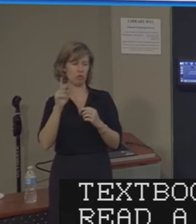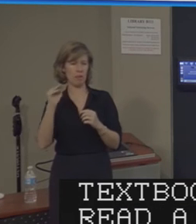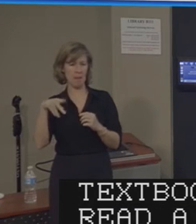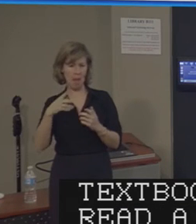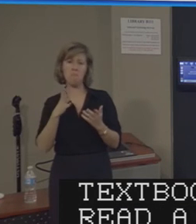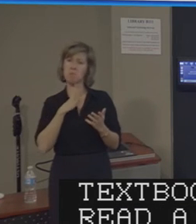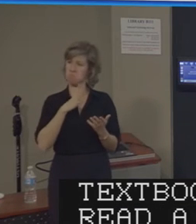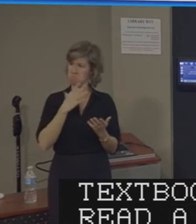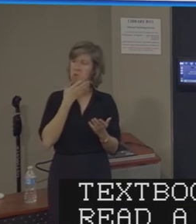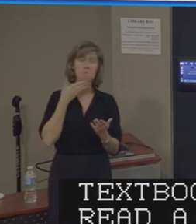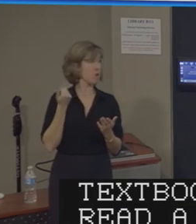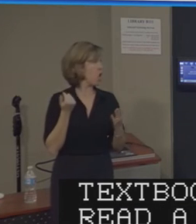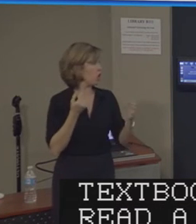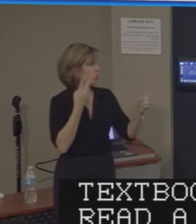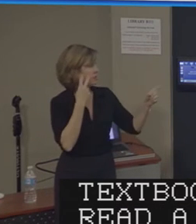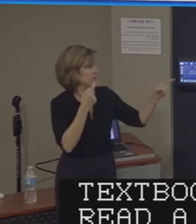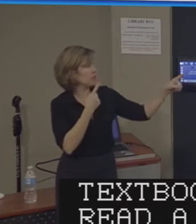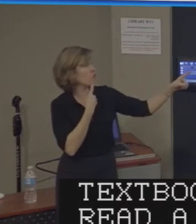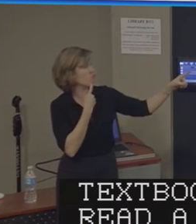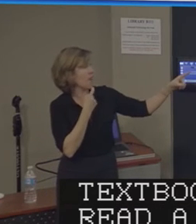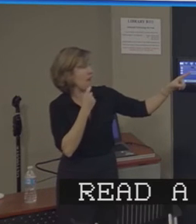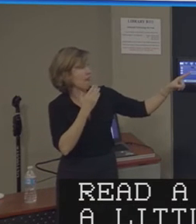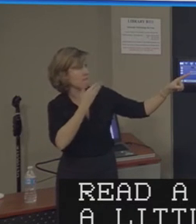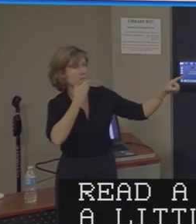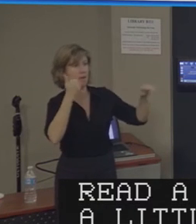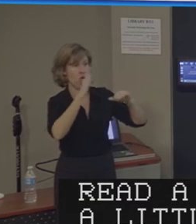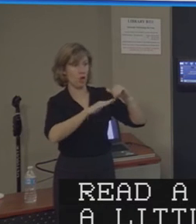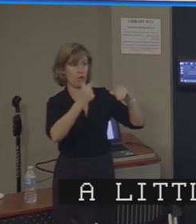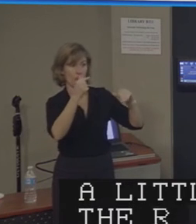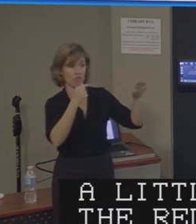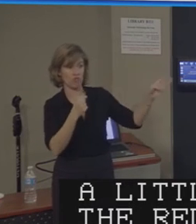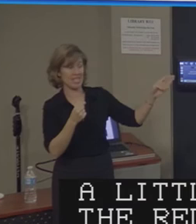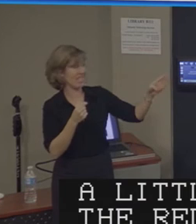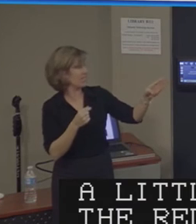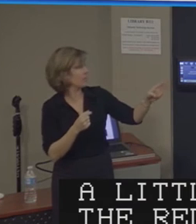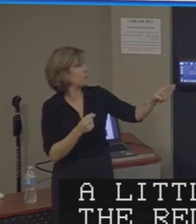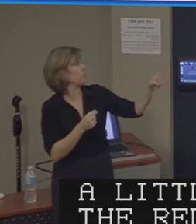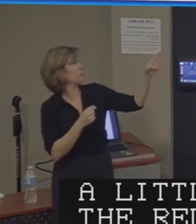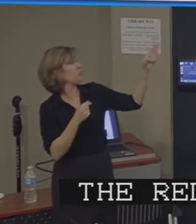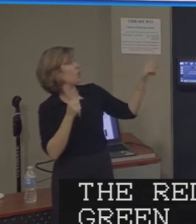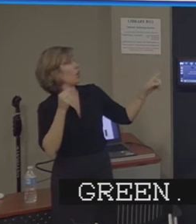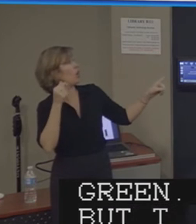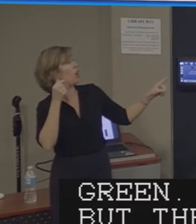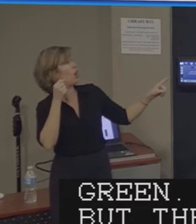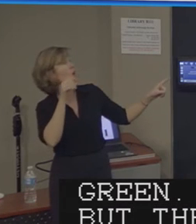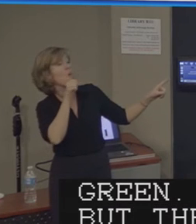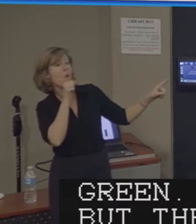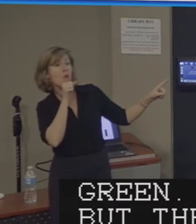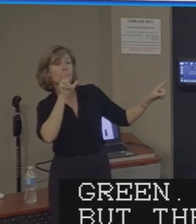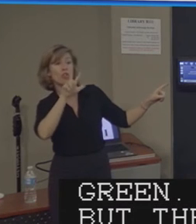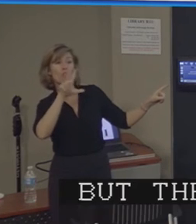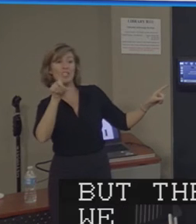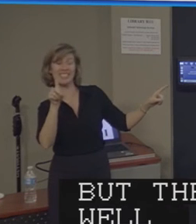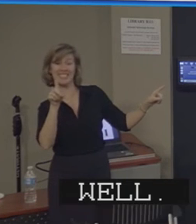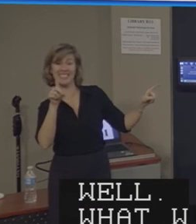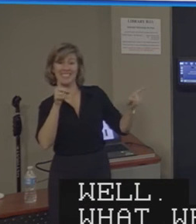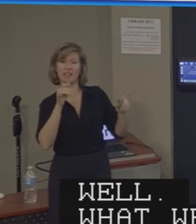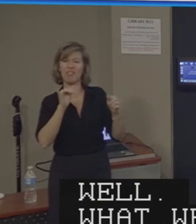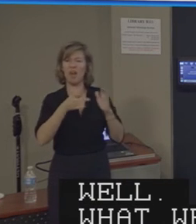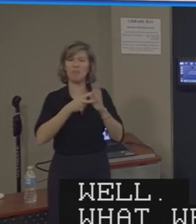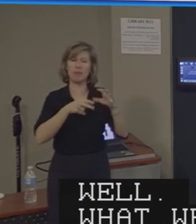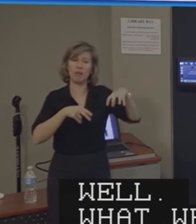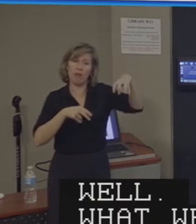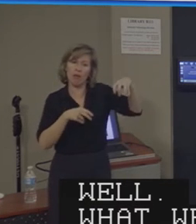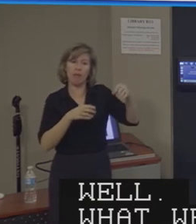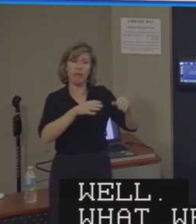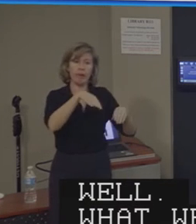well. What we're calling 3D visualization are those gestures, and that is better than no instruction, but it actually